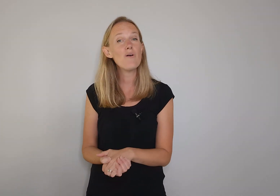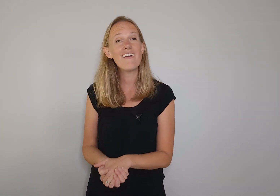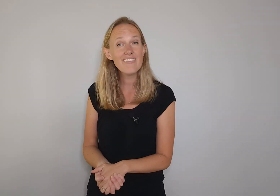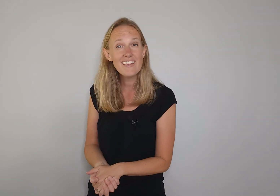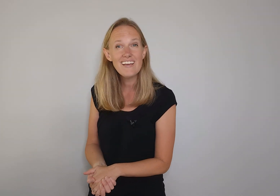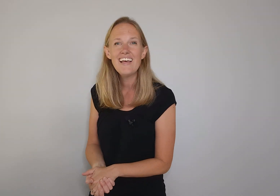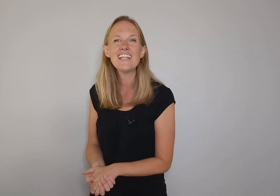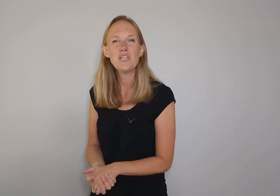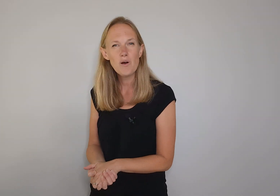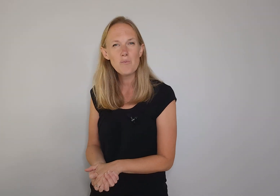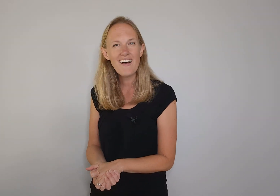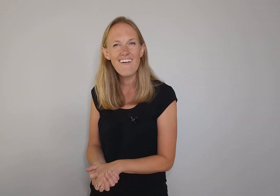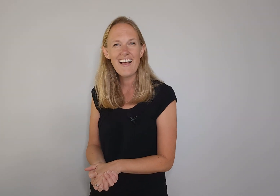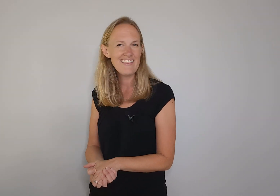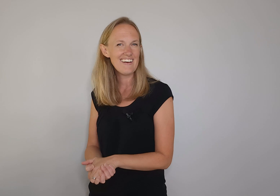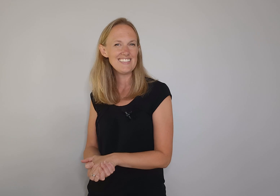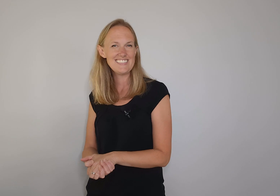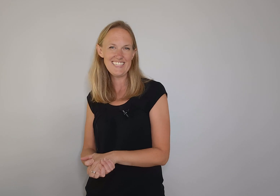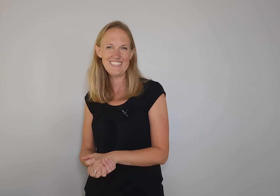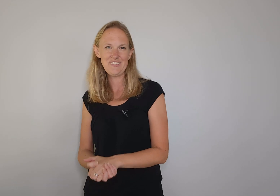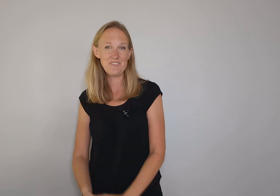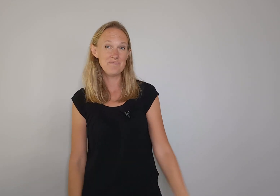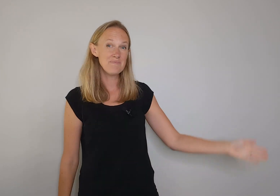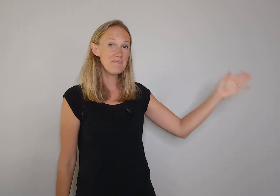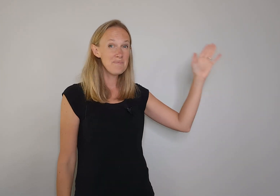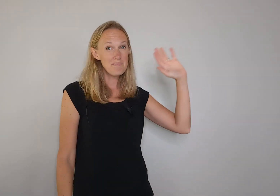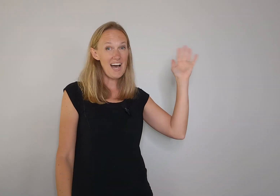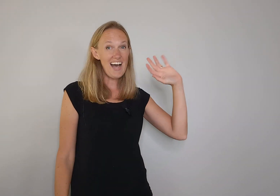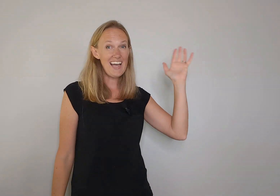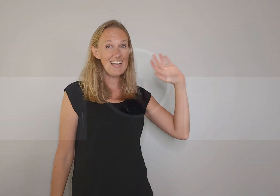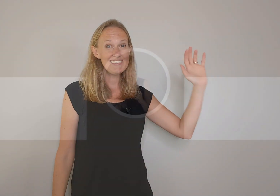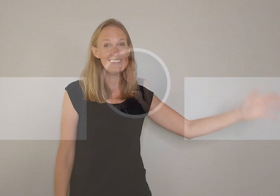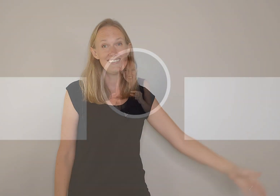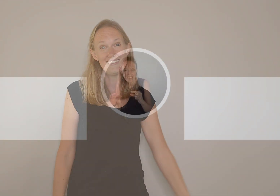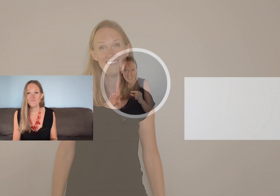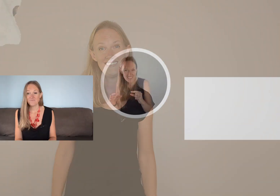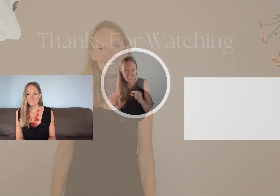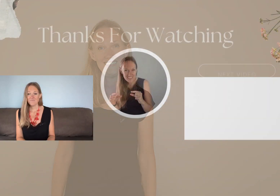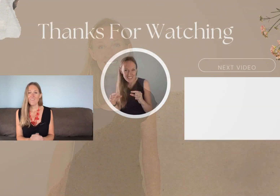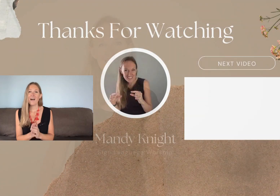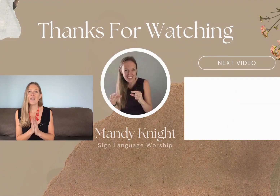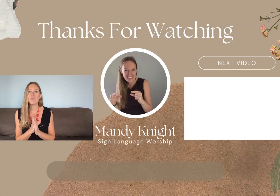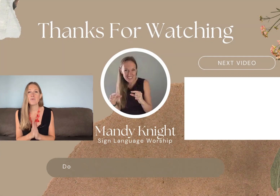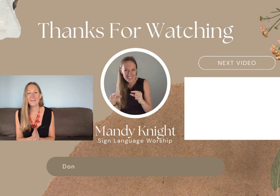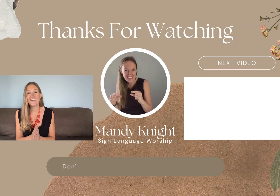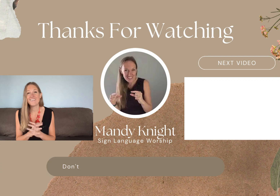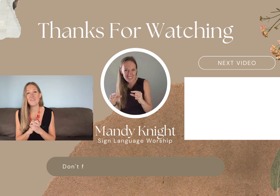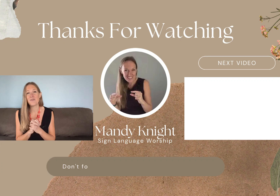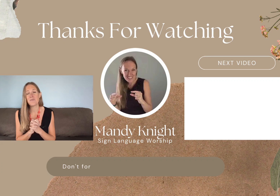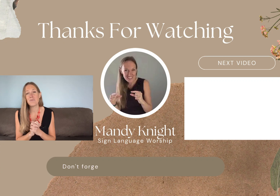are healthy and that you are well, and that I'll see you soon. Bye. I pray that the Lord